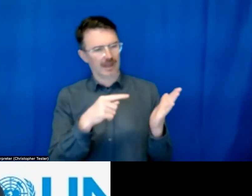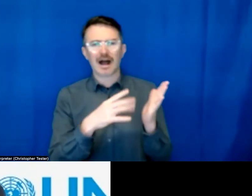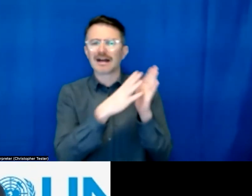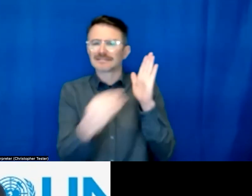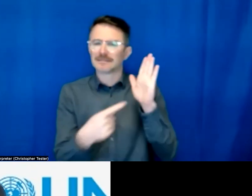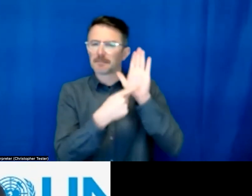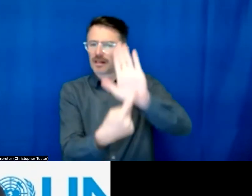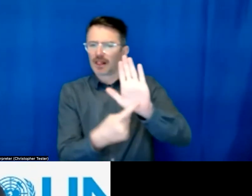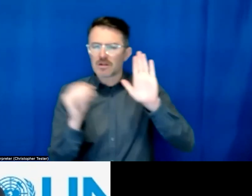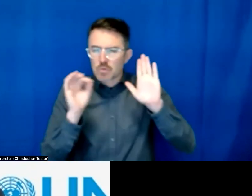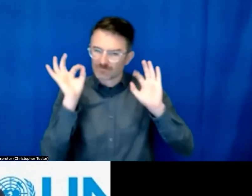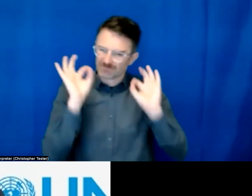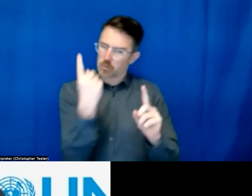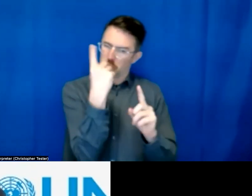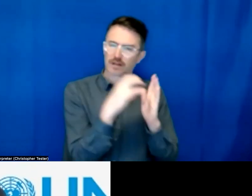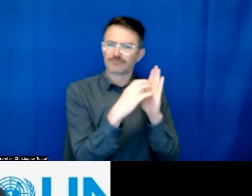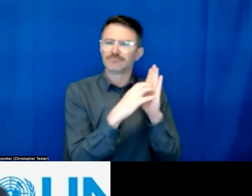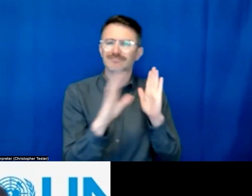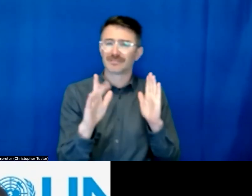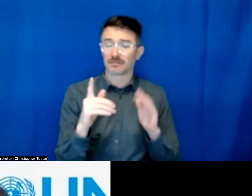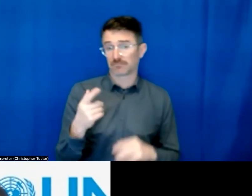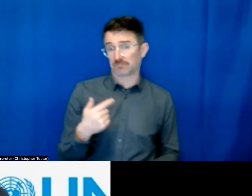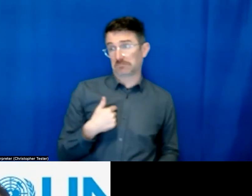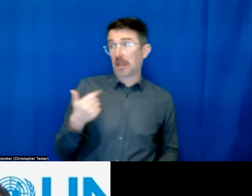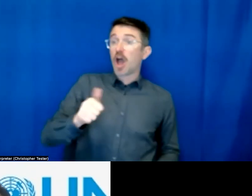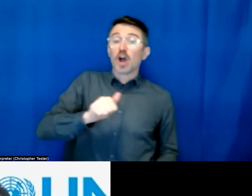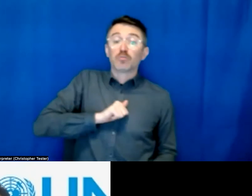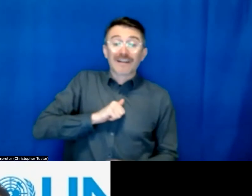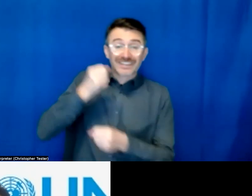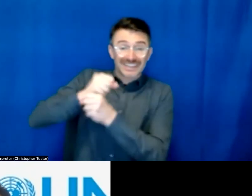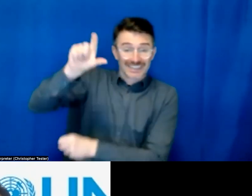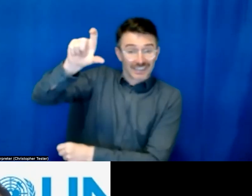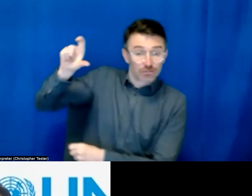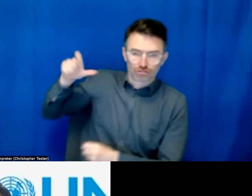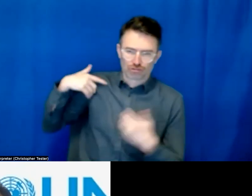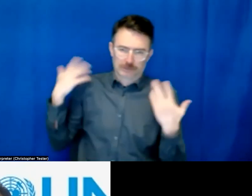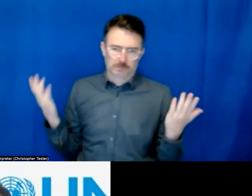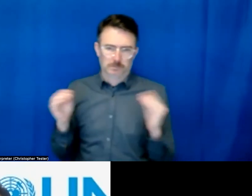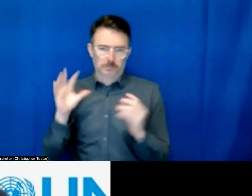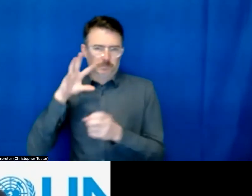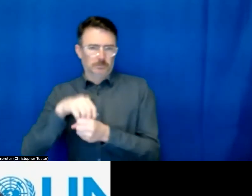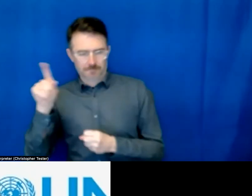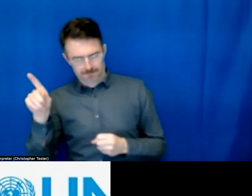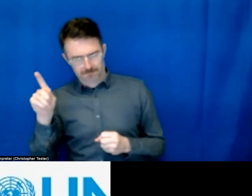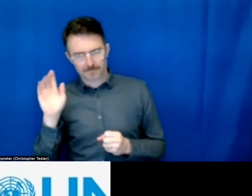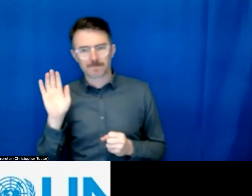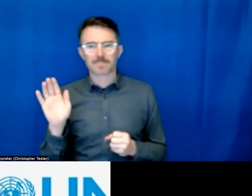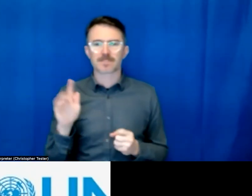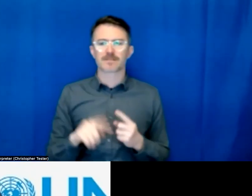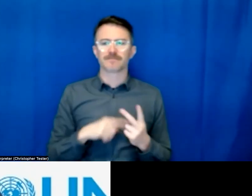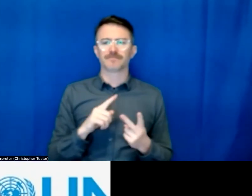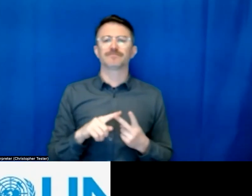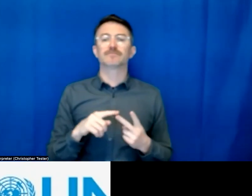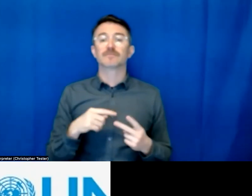only private sector, because this is an area growing and a number of private sector entities are very active. But I just want to focus